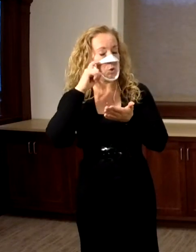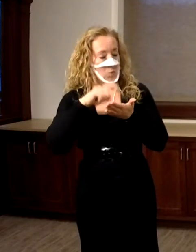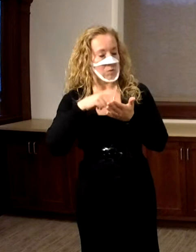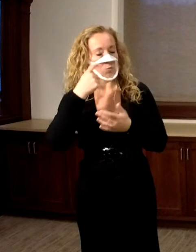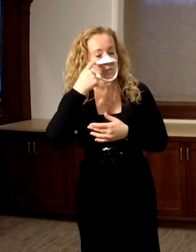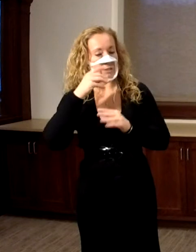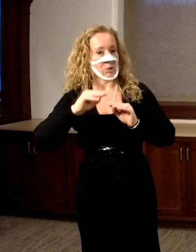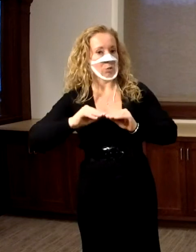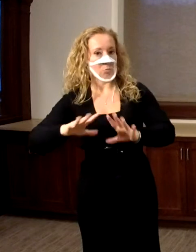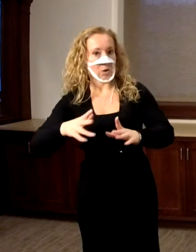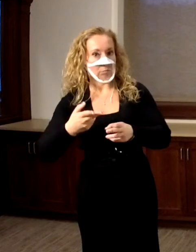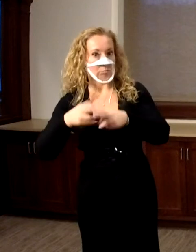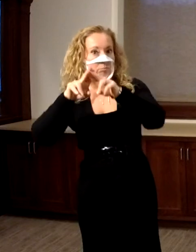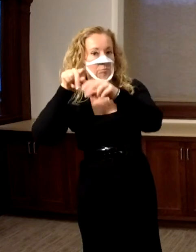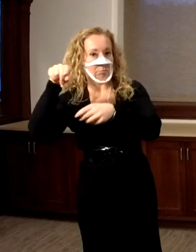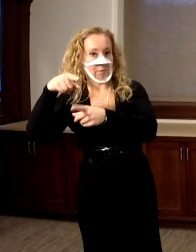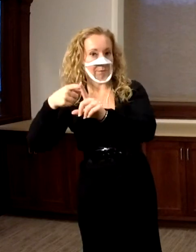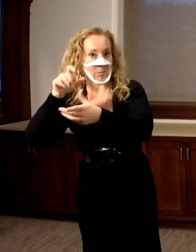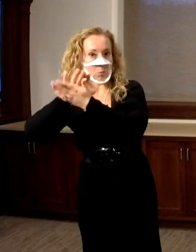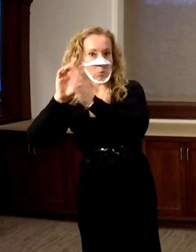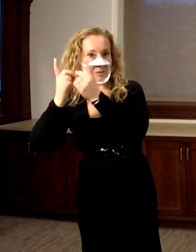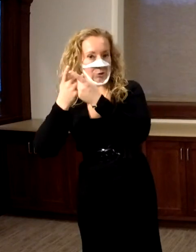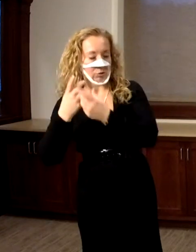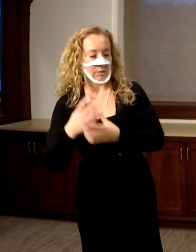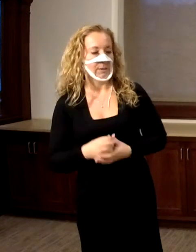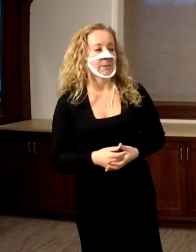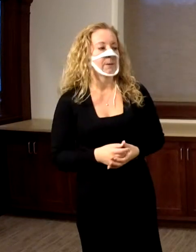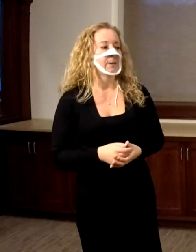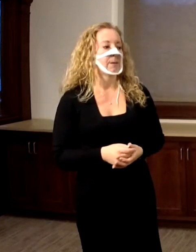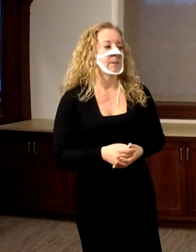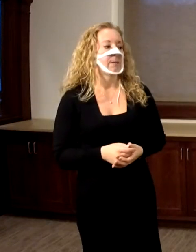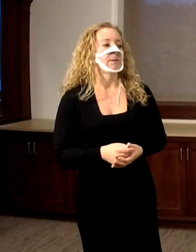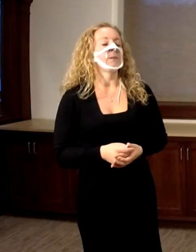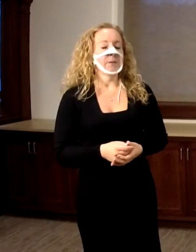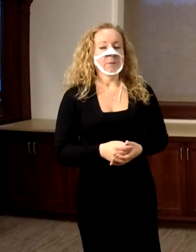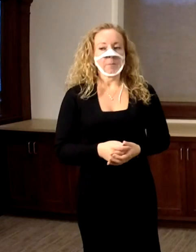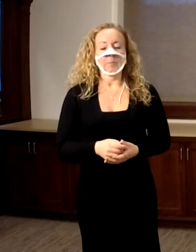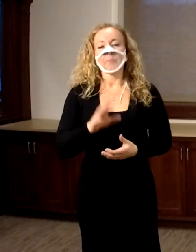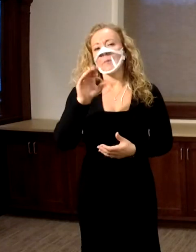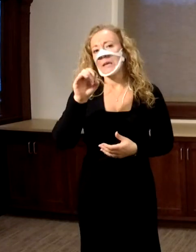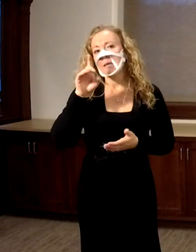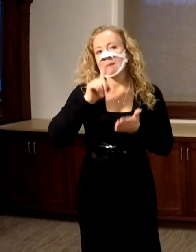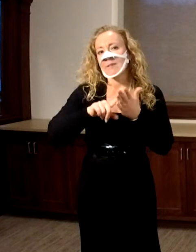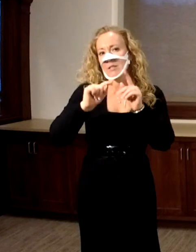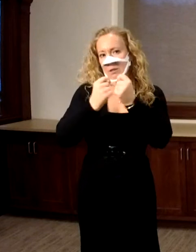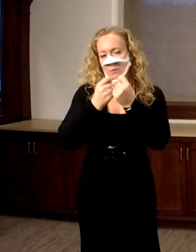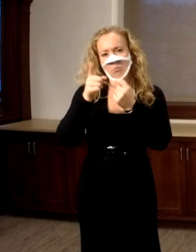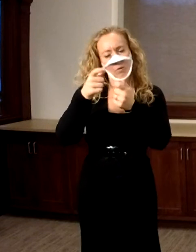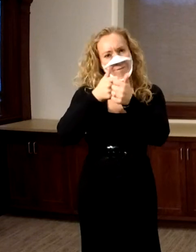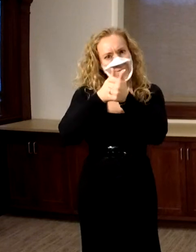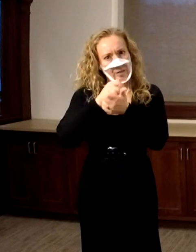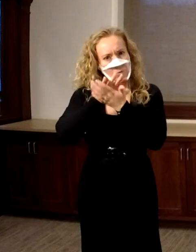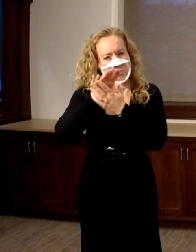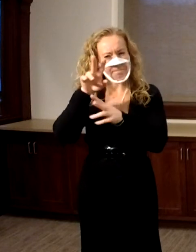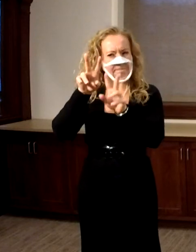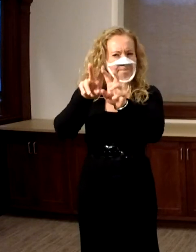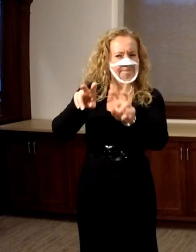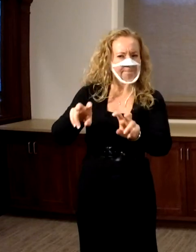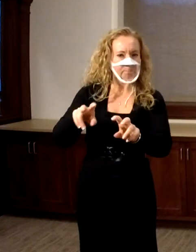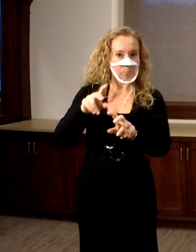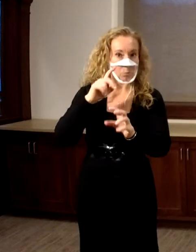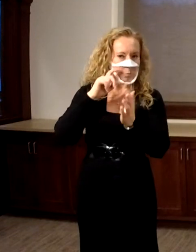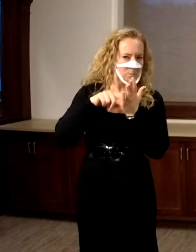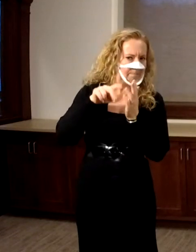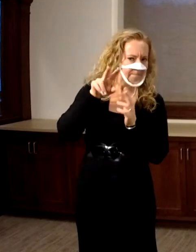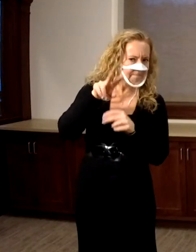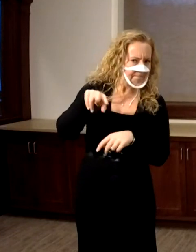So our case investigation team follows schools incredibly closely and looks really for evidence of